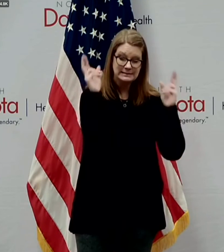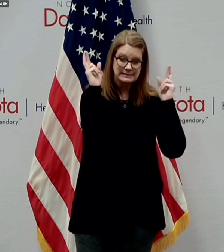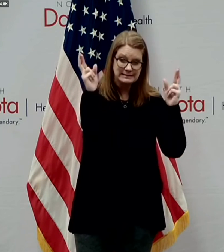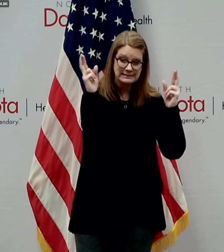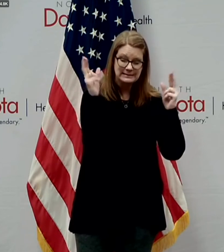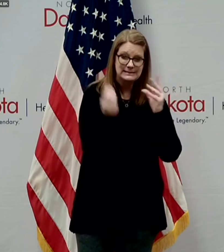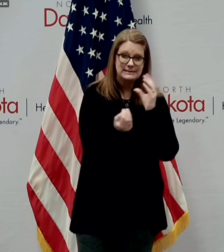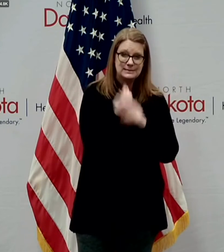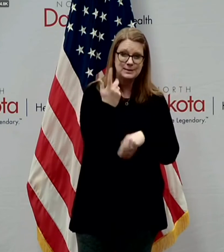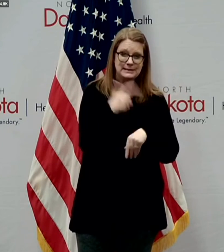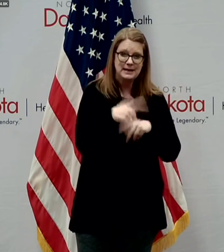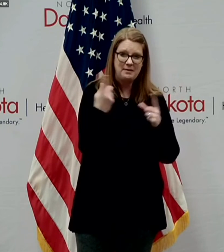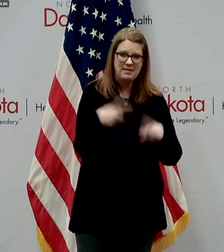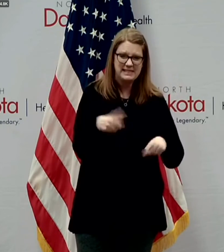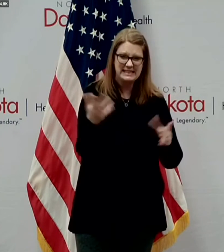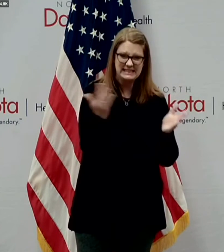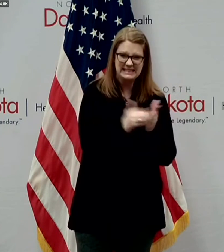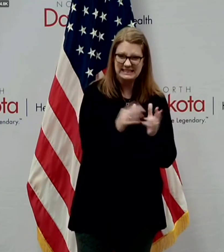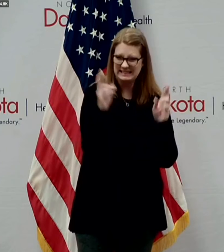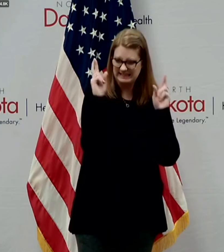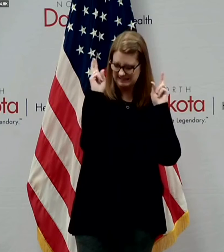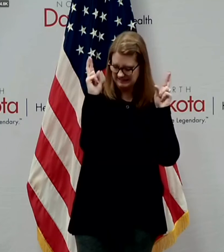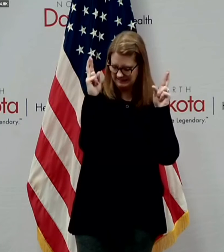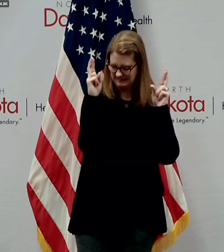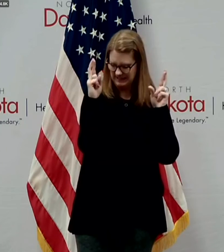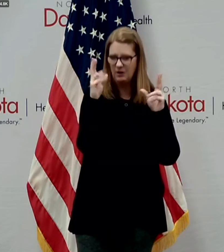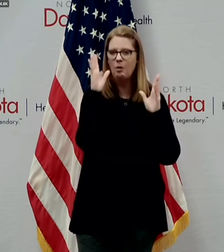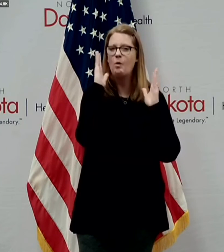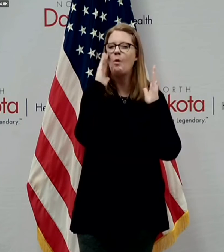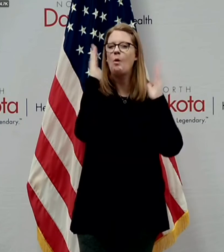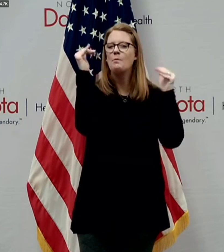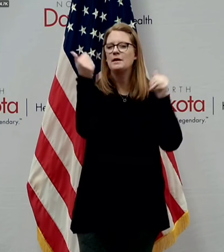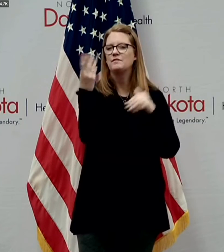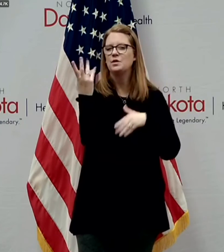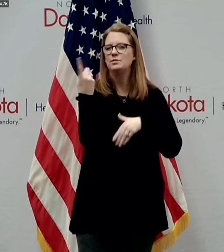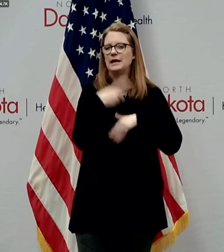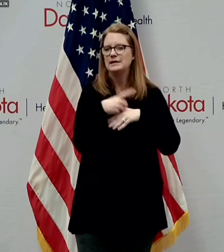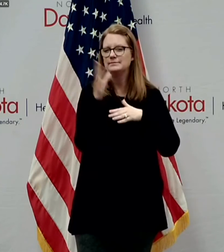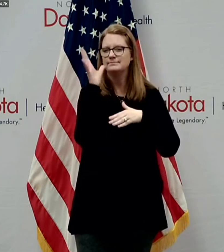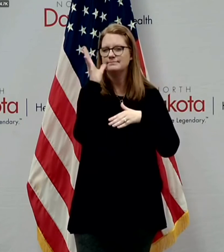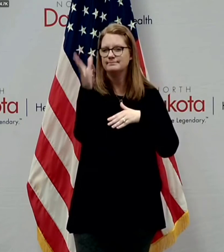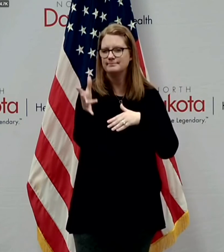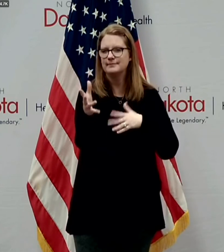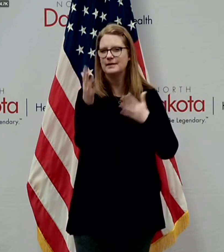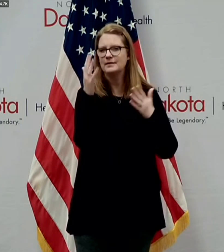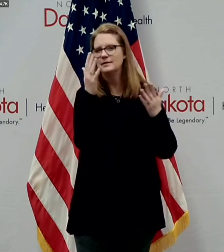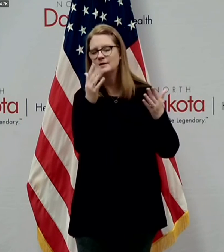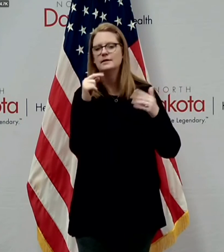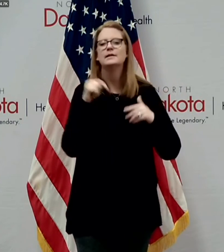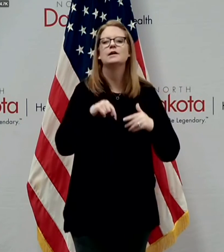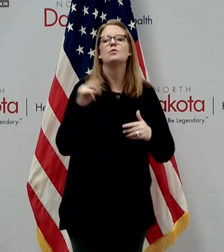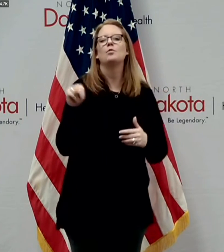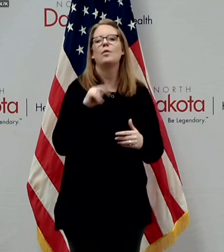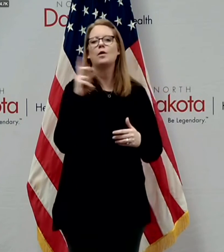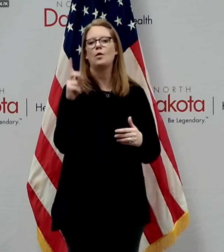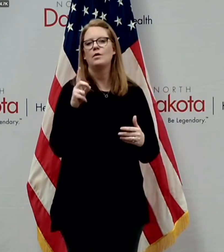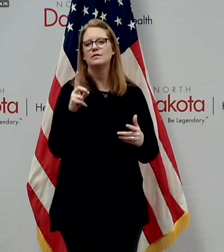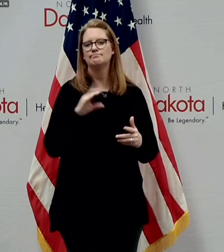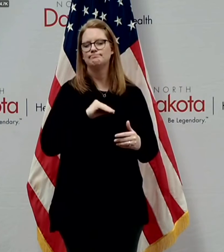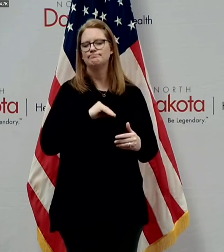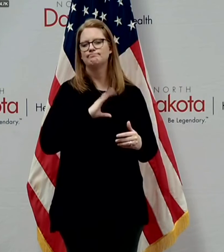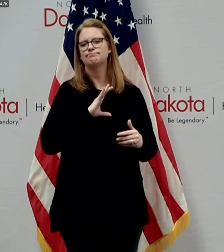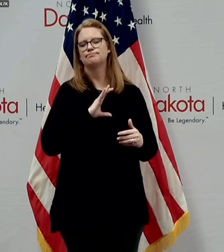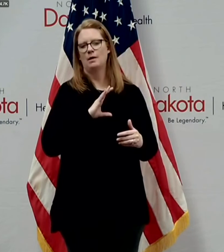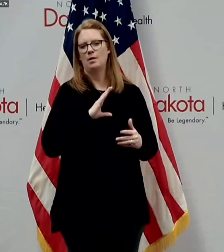here again in North Dakota, or at least coming in the few days ahead. But with that, as always in North Dakota, it gives us certainly the hope of better